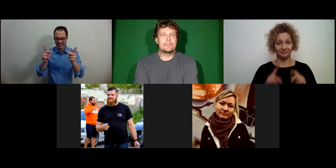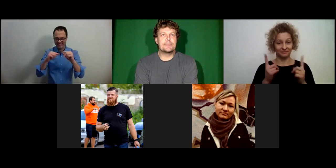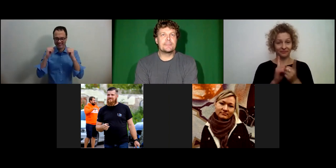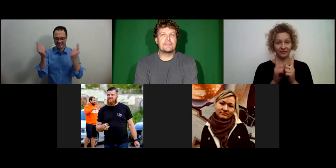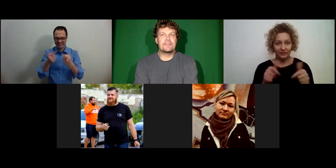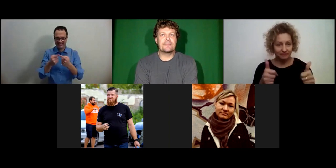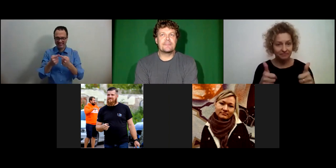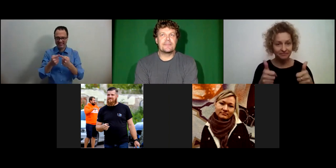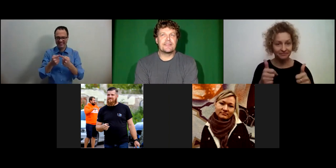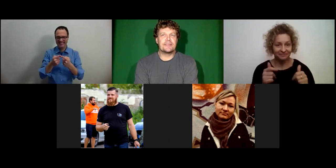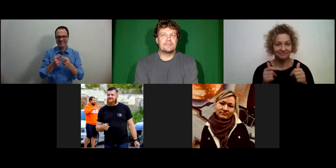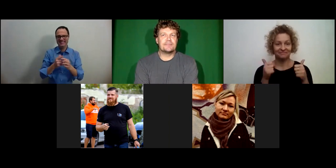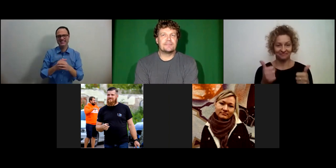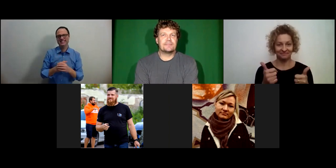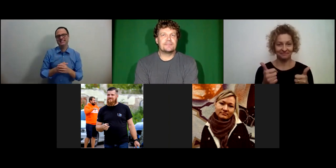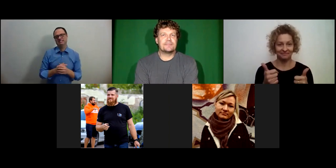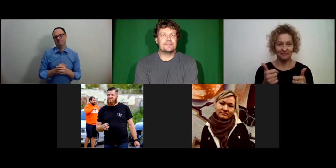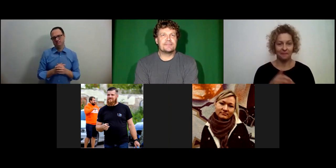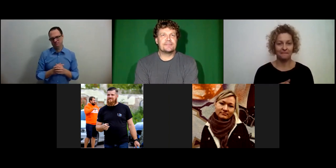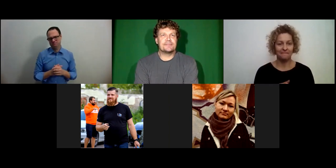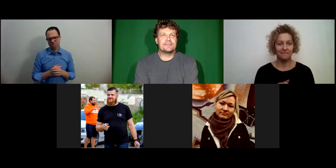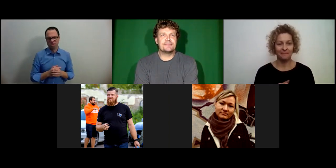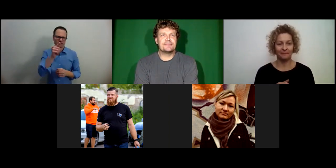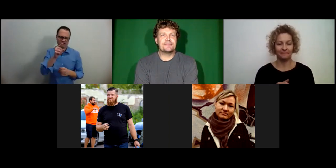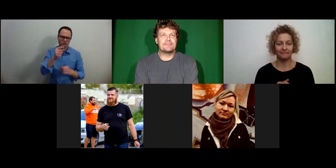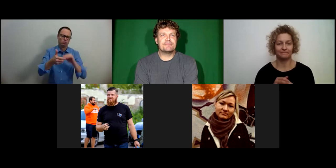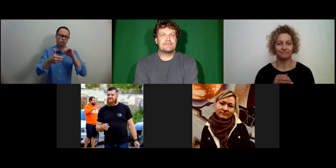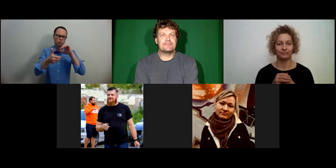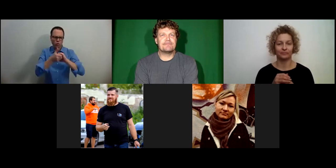All right, all deaf interpreters ready?